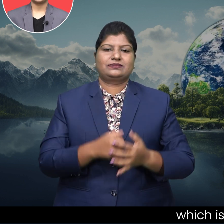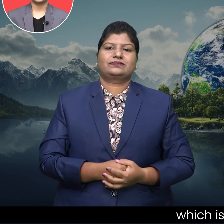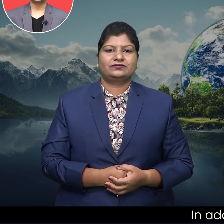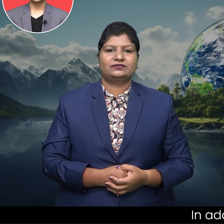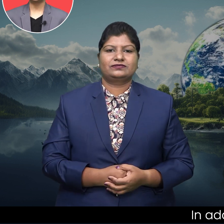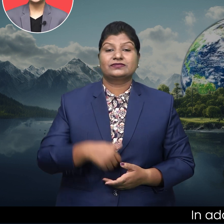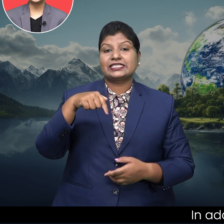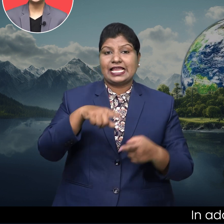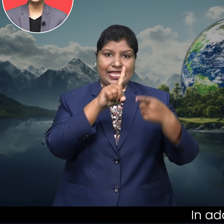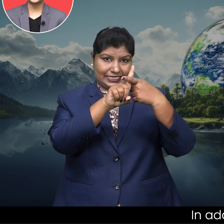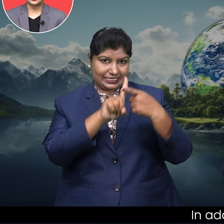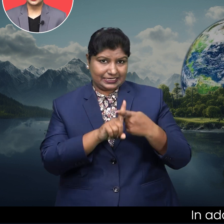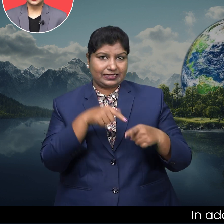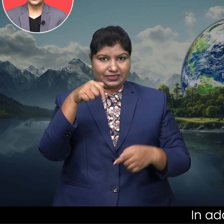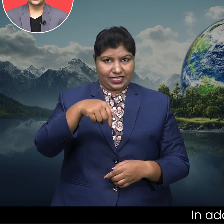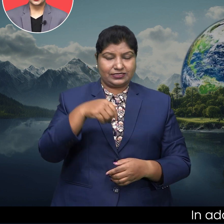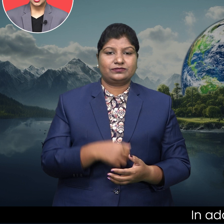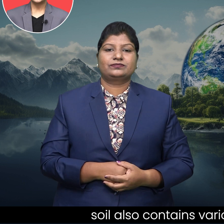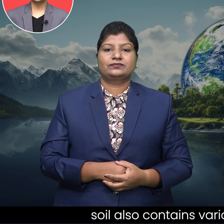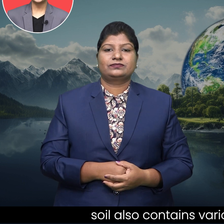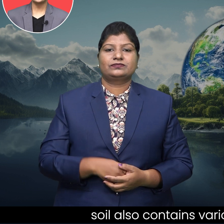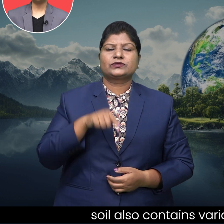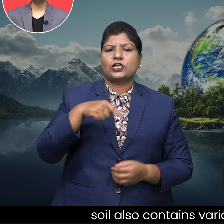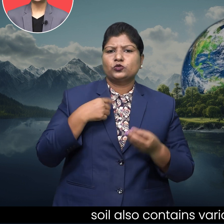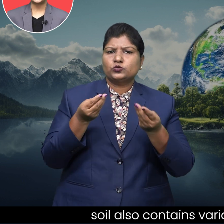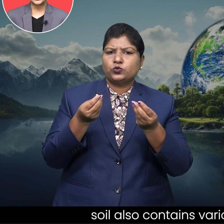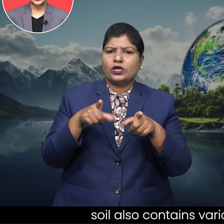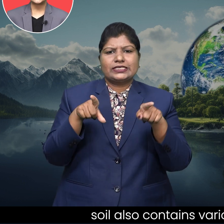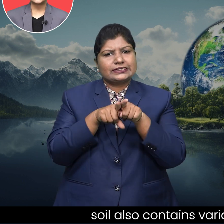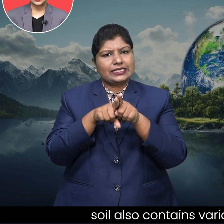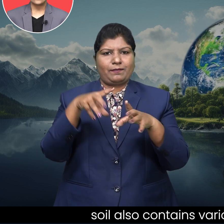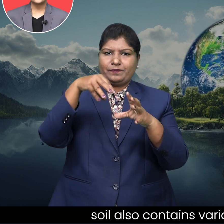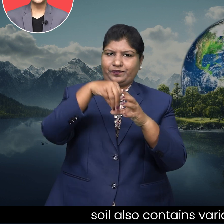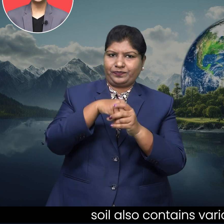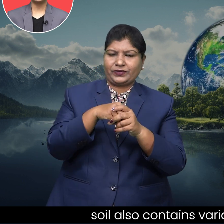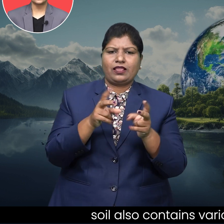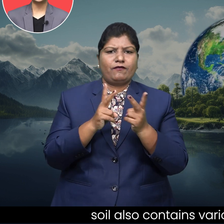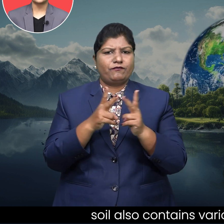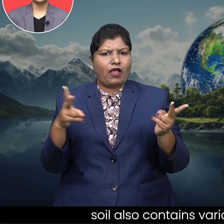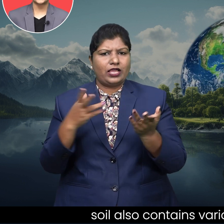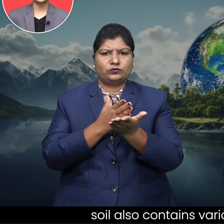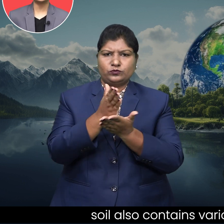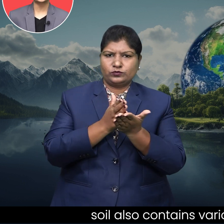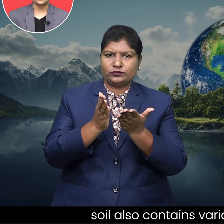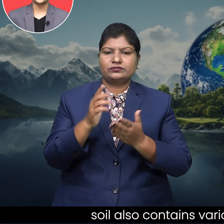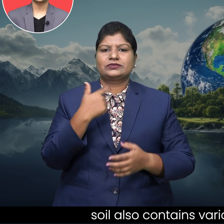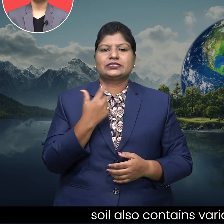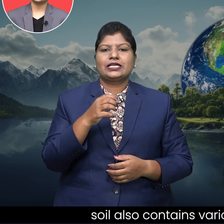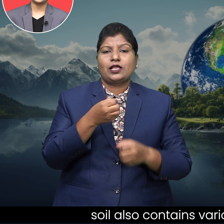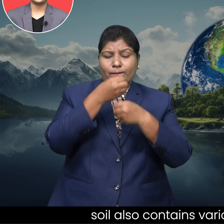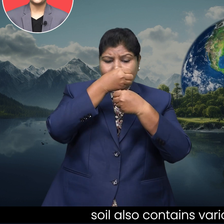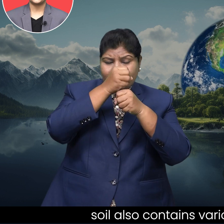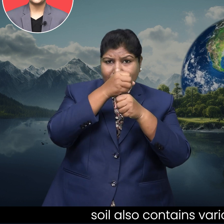In addition to this, soil also contains various forms of